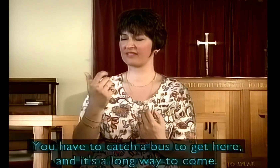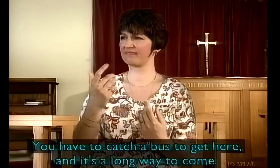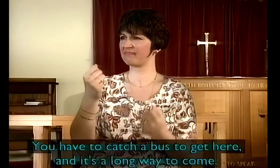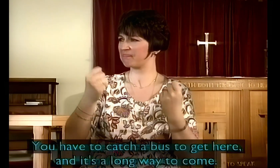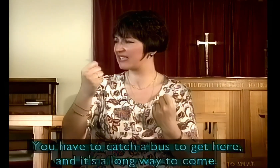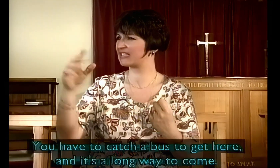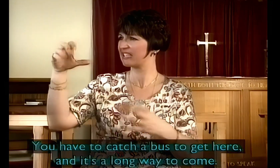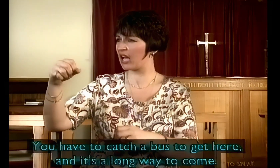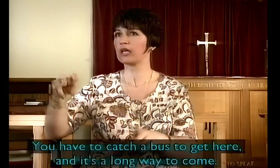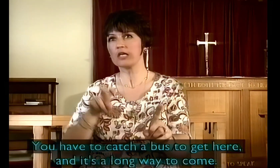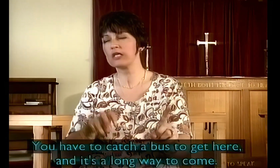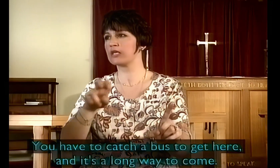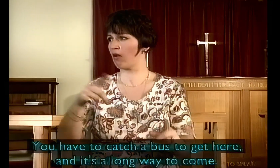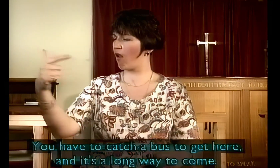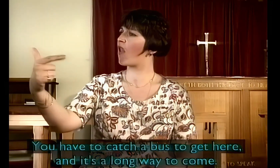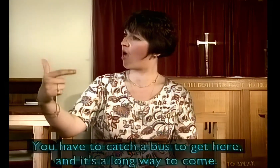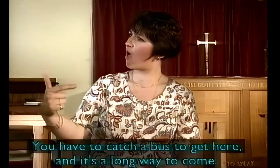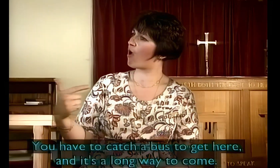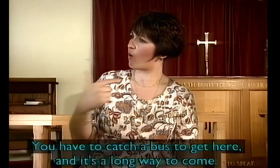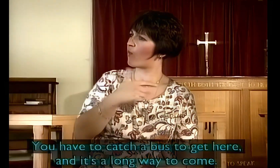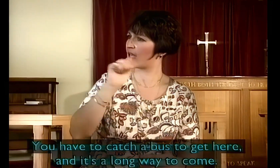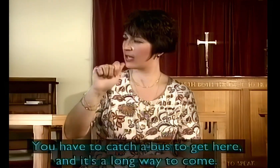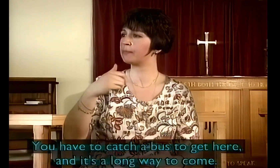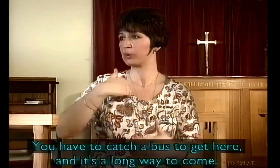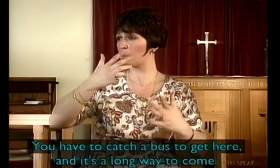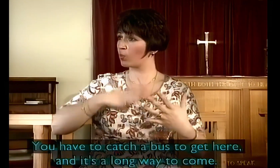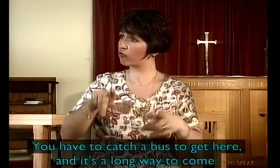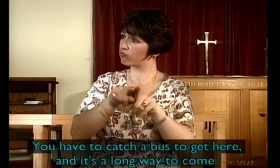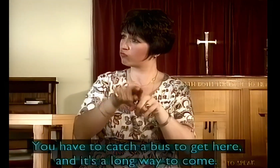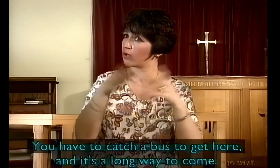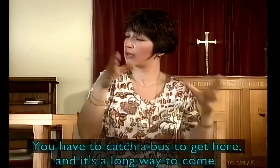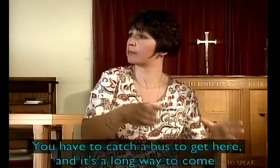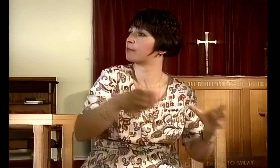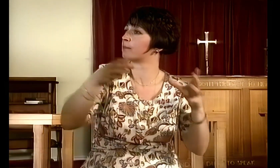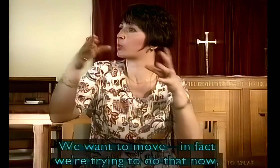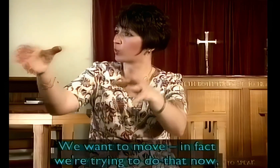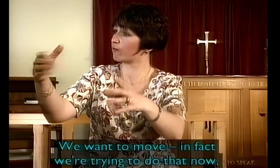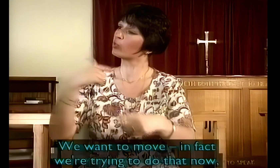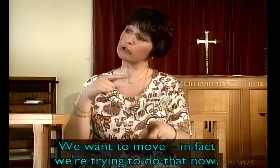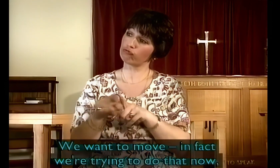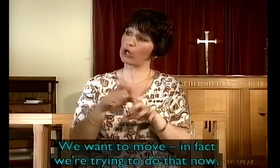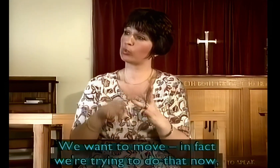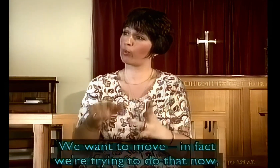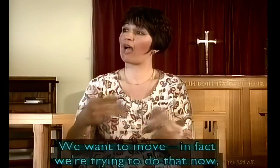right? You have to catch a bus to get here. And it really is a long way to come. We actually want to